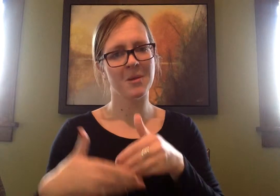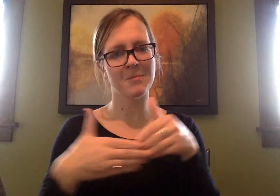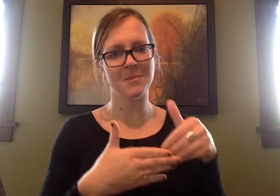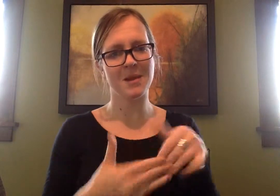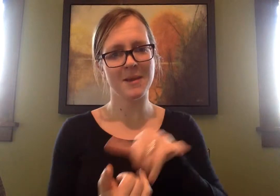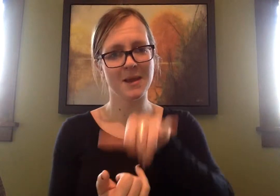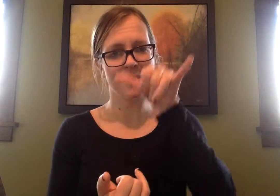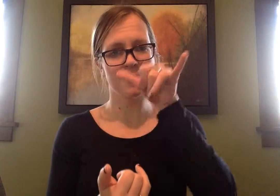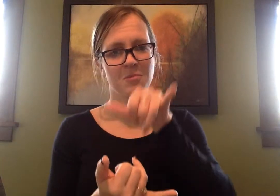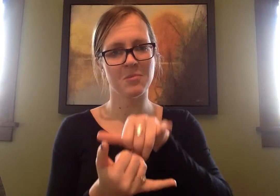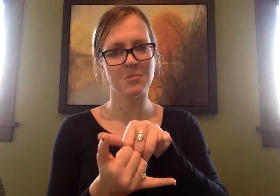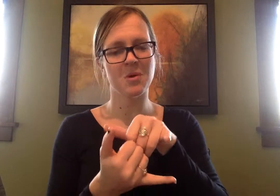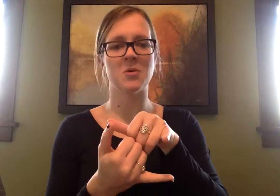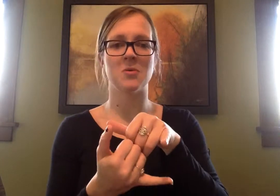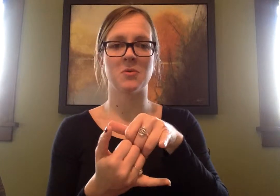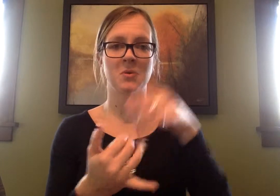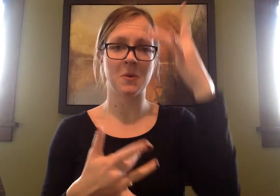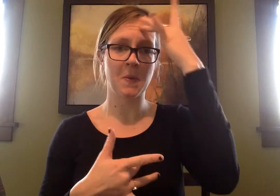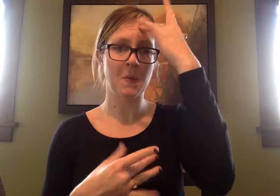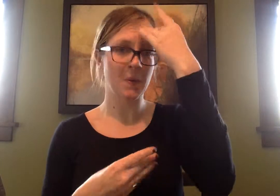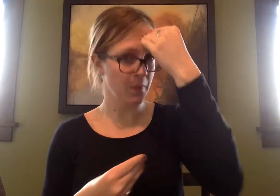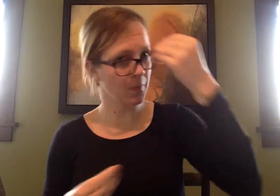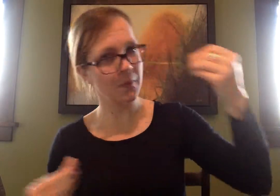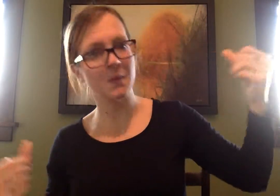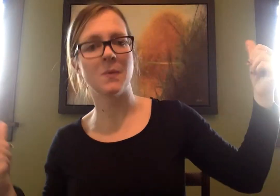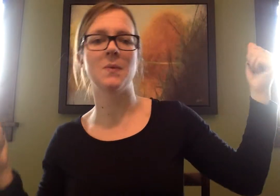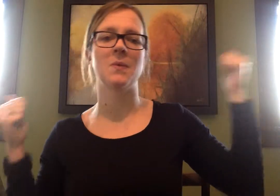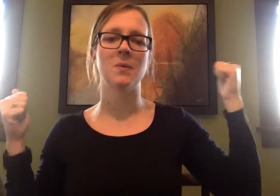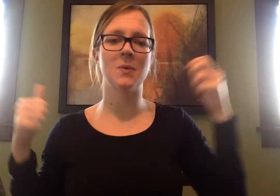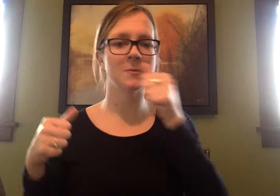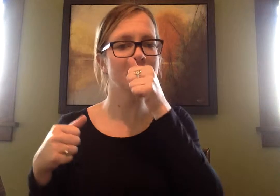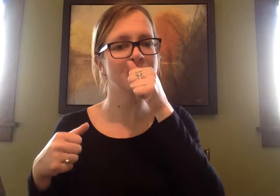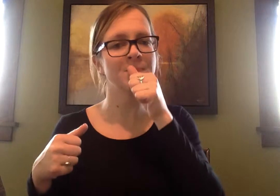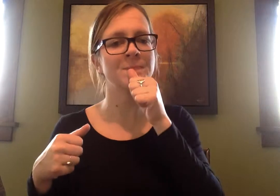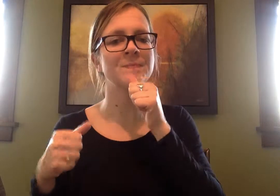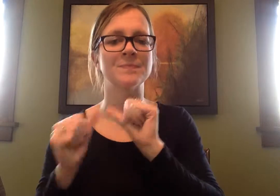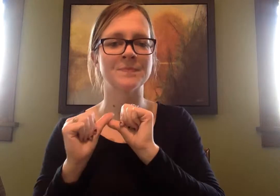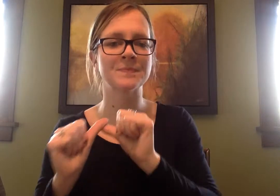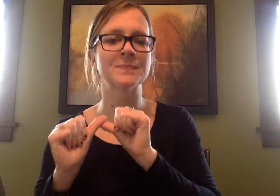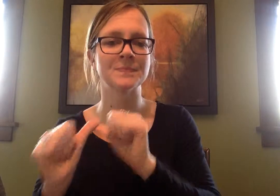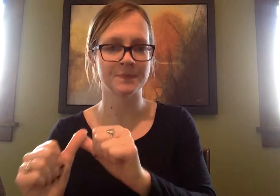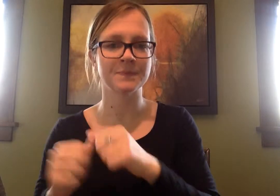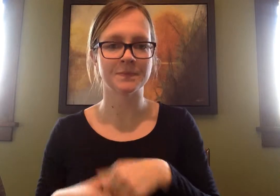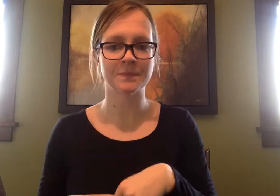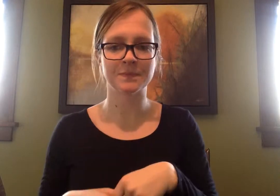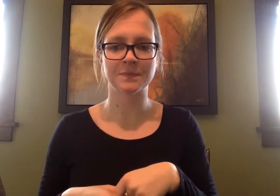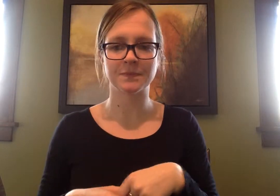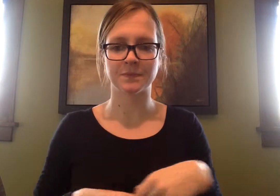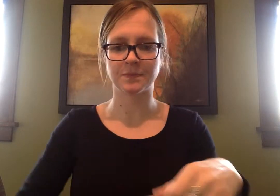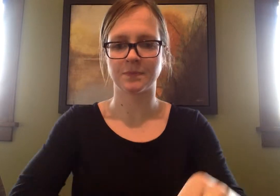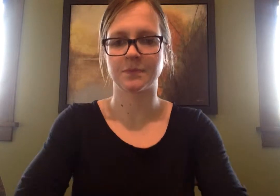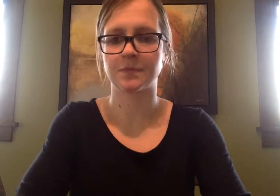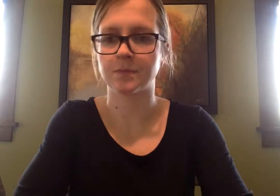to recover from being separated from his mother and stranded in the sea.